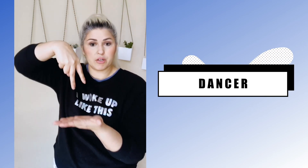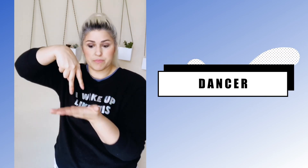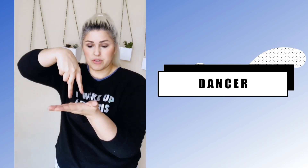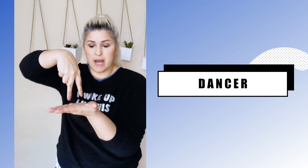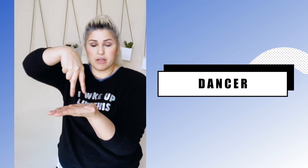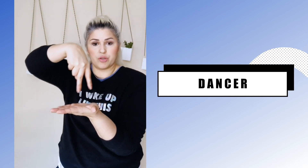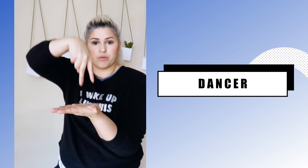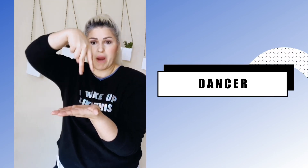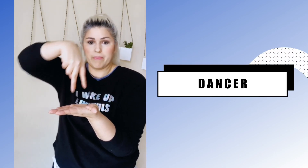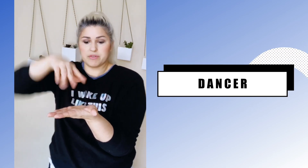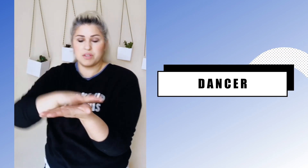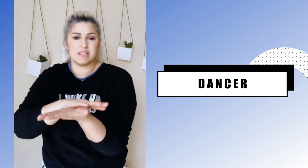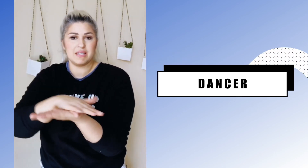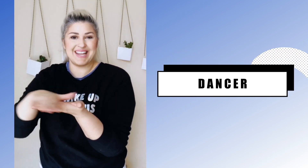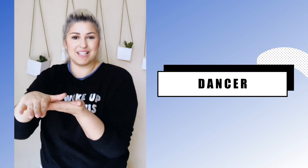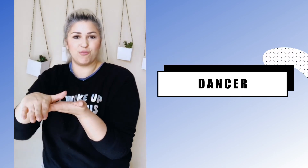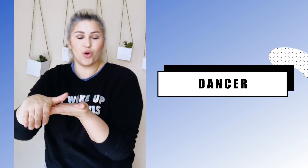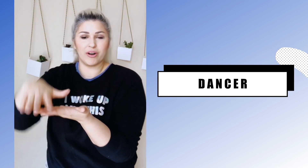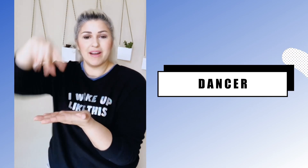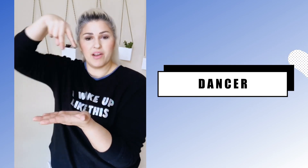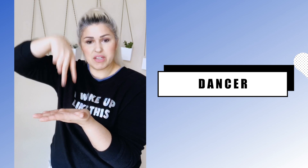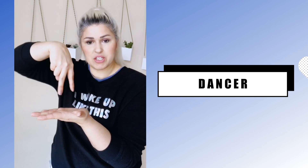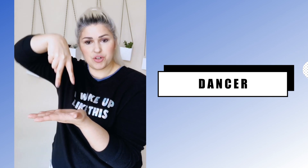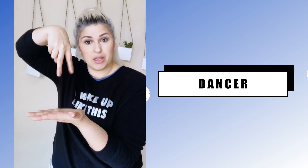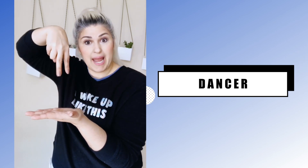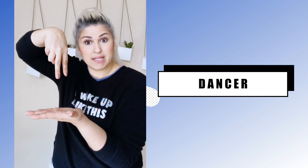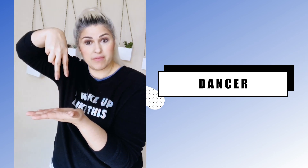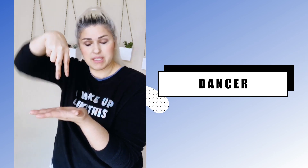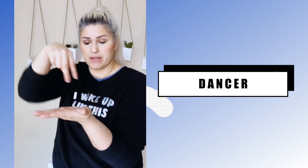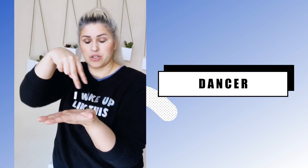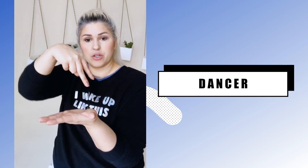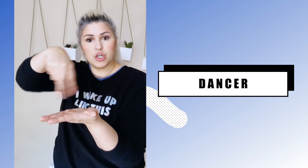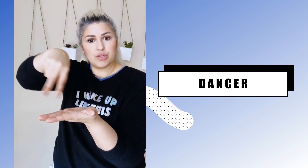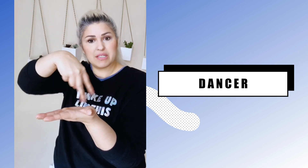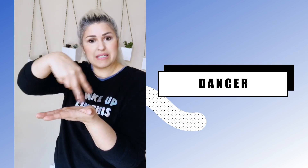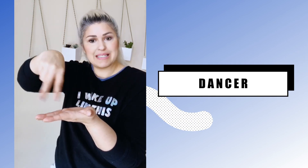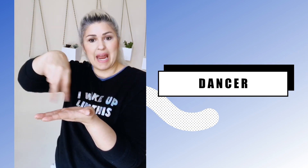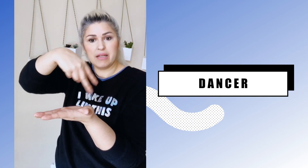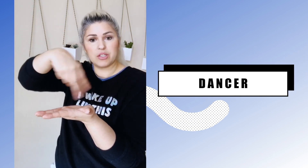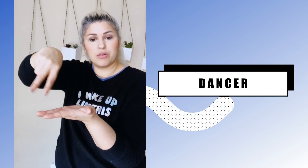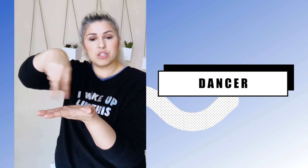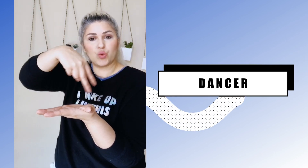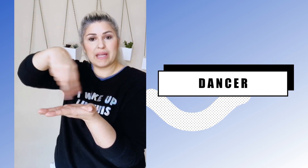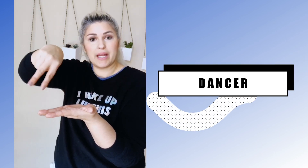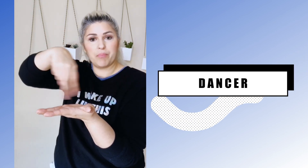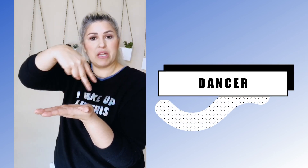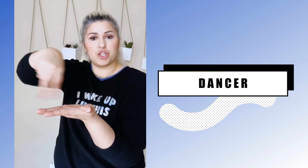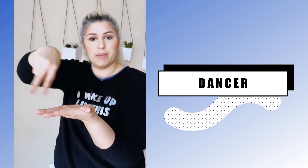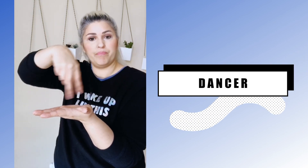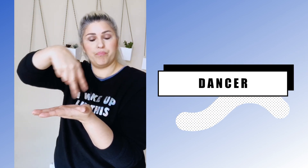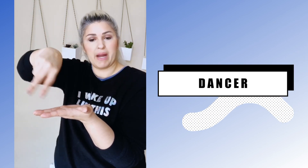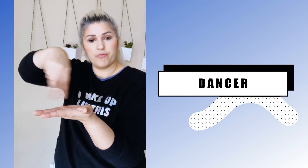in, your fingertips are down. And so they're right above. So this is the dance floor, and this is your legs of the dancer. So this is dance. You swing it